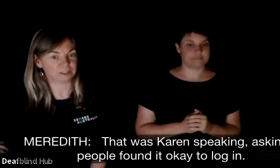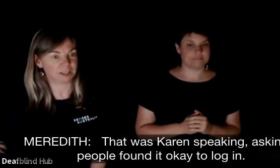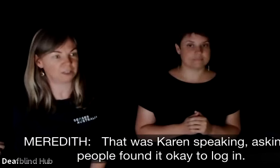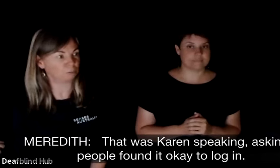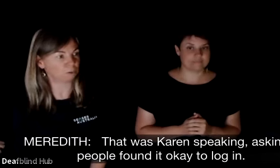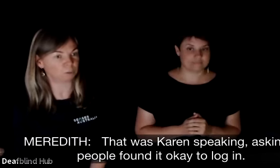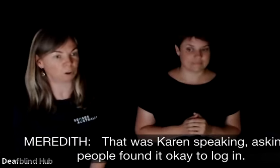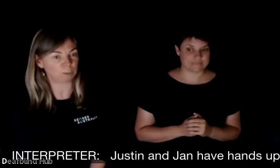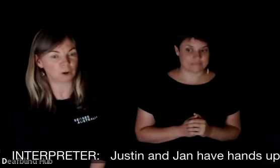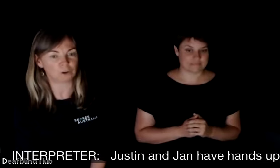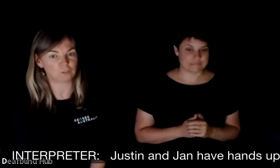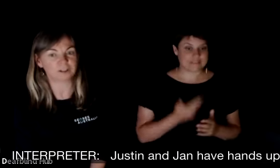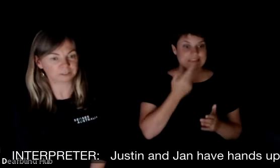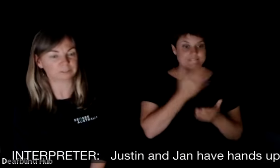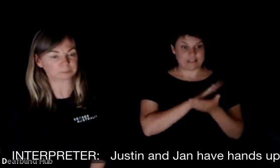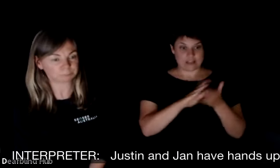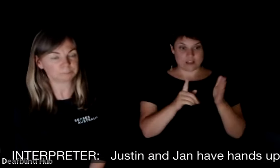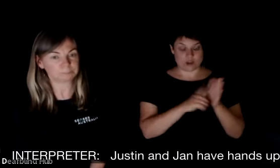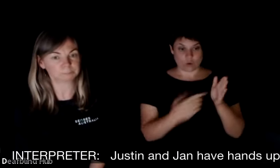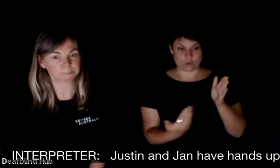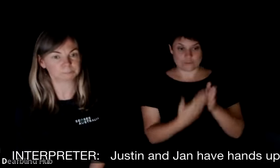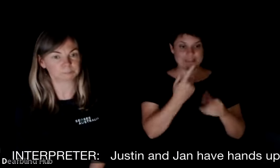If it's Heather, we'll swap over.